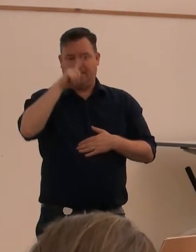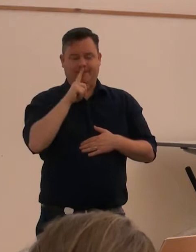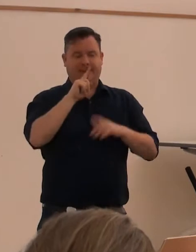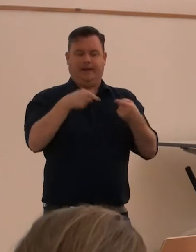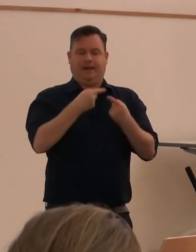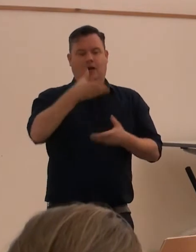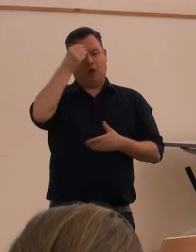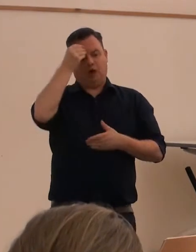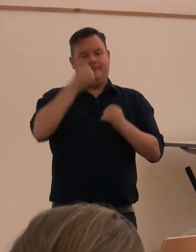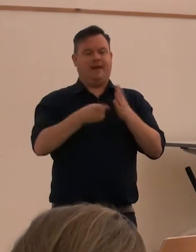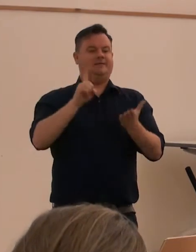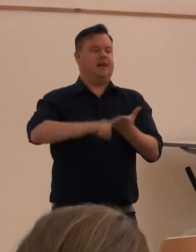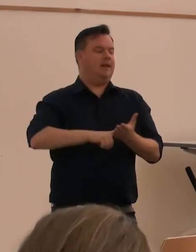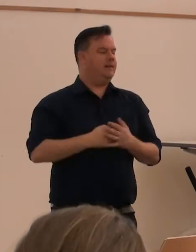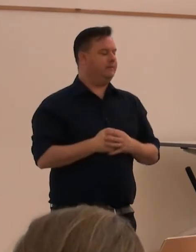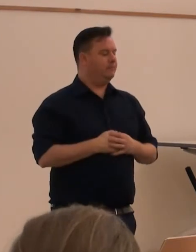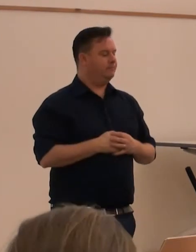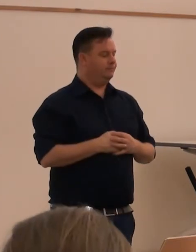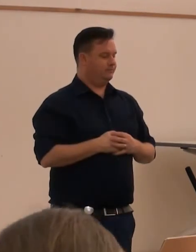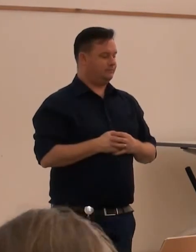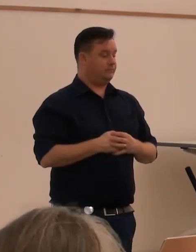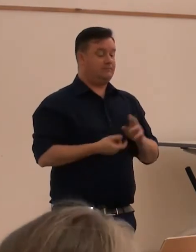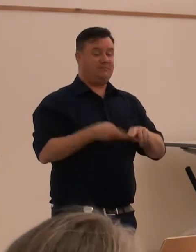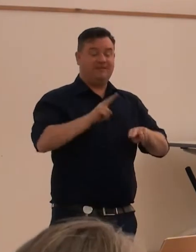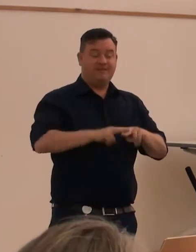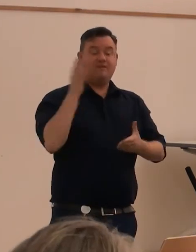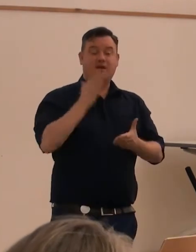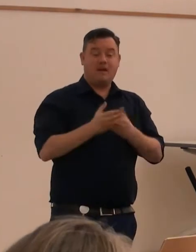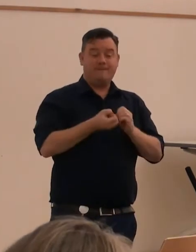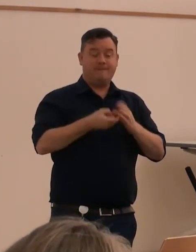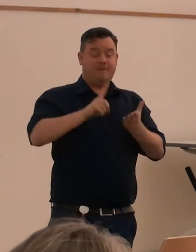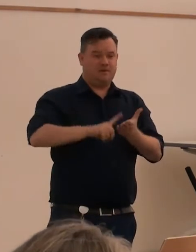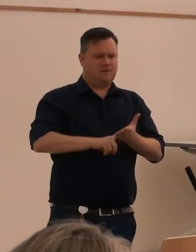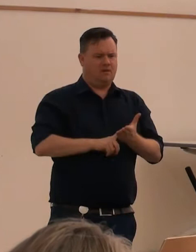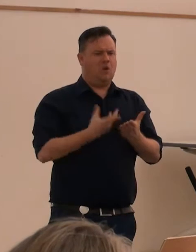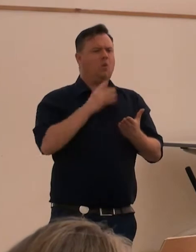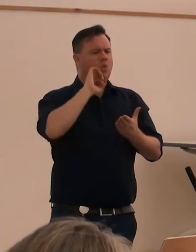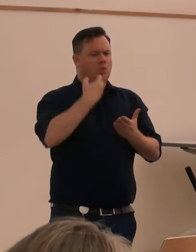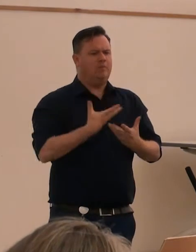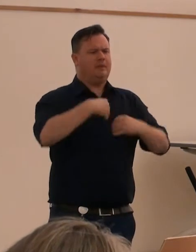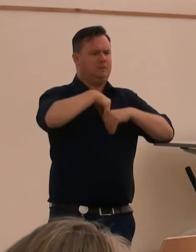learn British Sign Language. And if I'd learned British Sign Language, it would have empowered me much more.